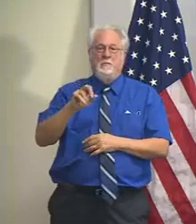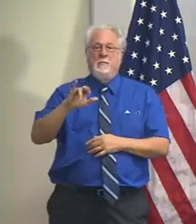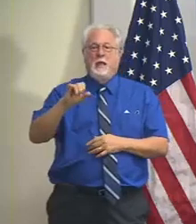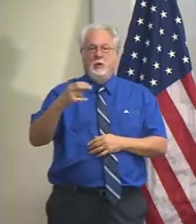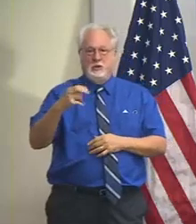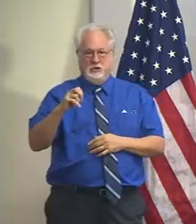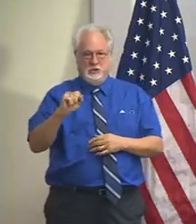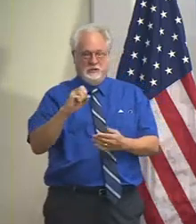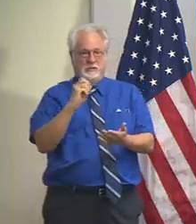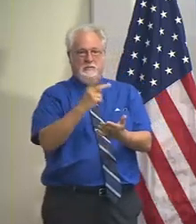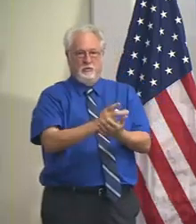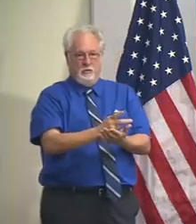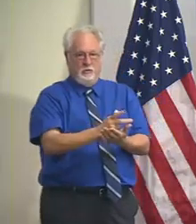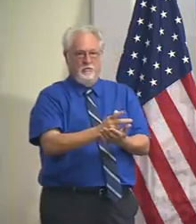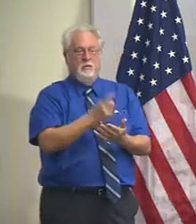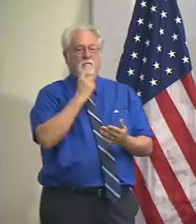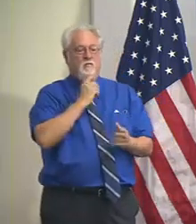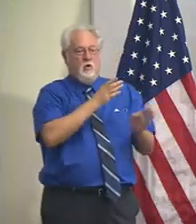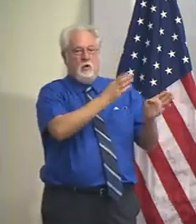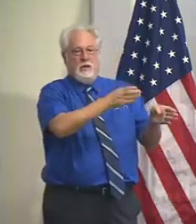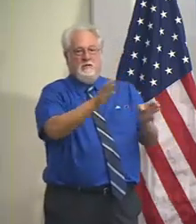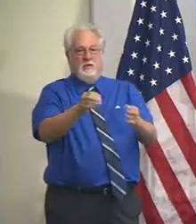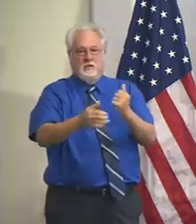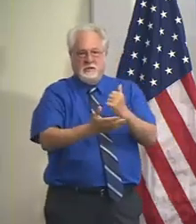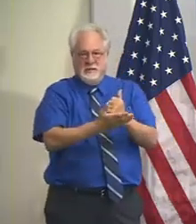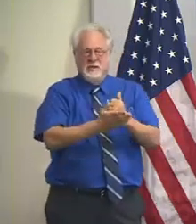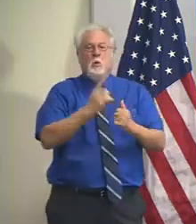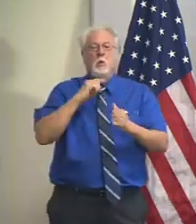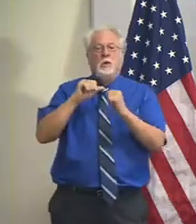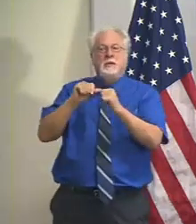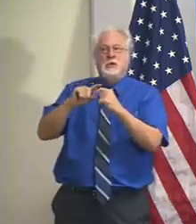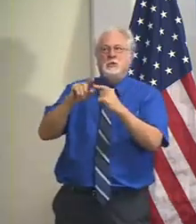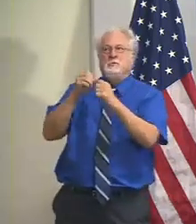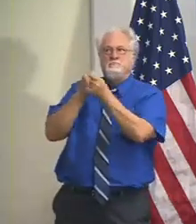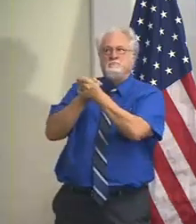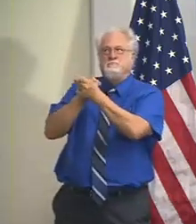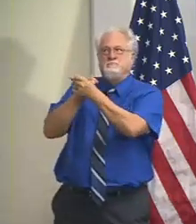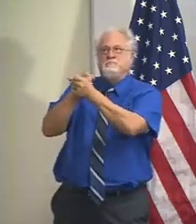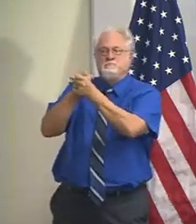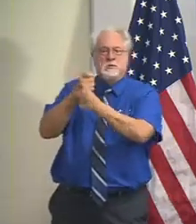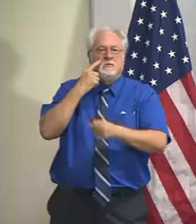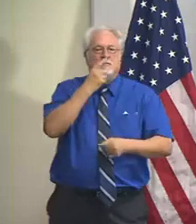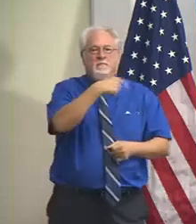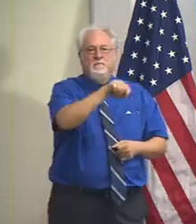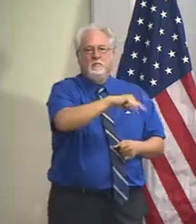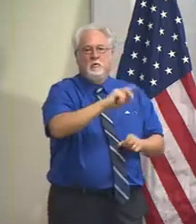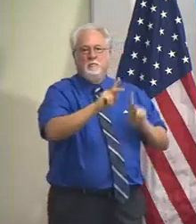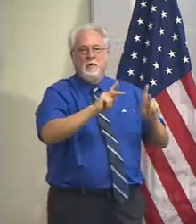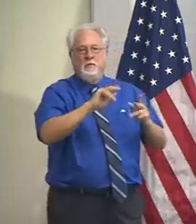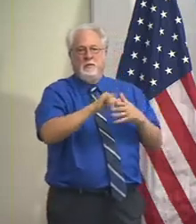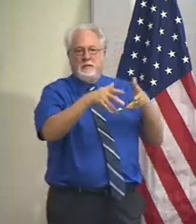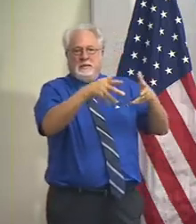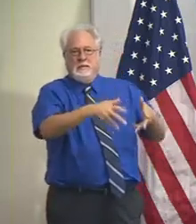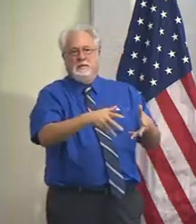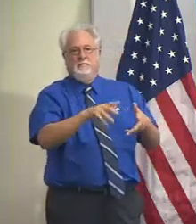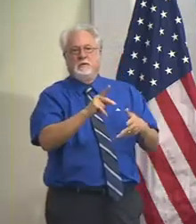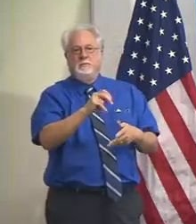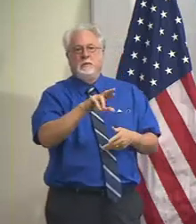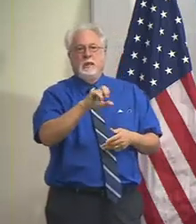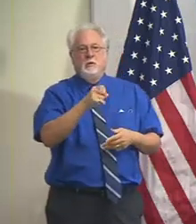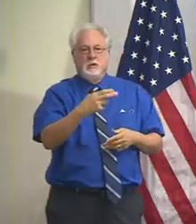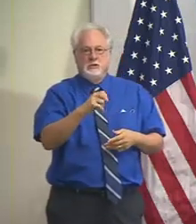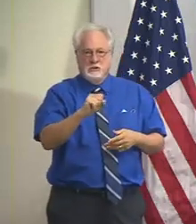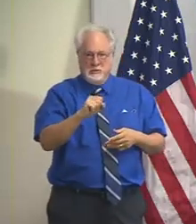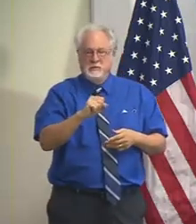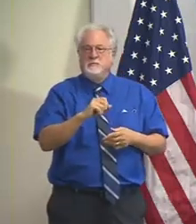be approved for individual assistance. We're going to continue to advocate on behalf of the citizens of the remaining parishes.